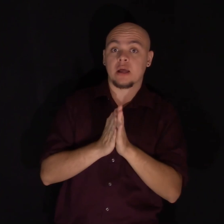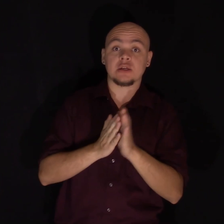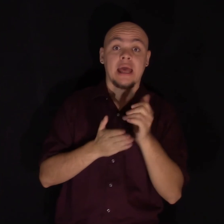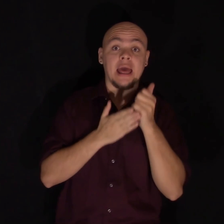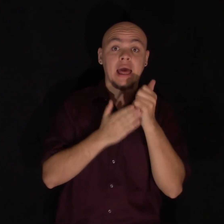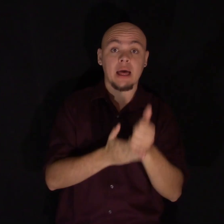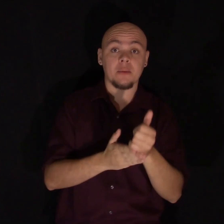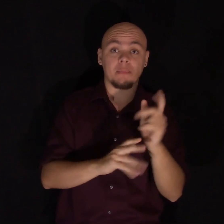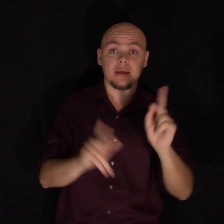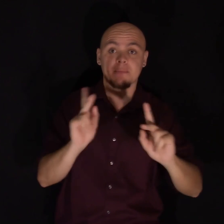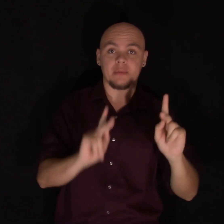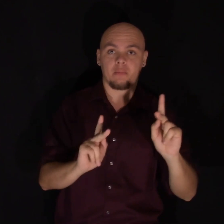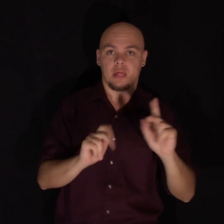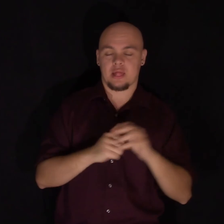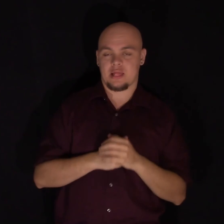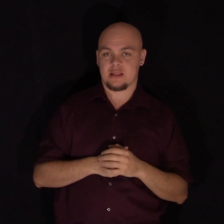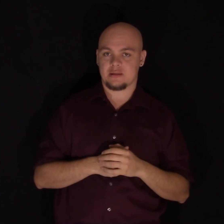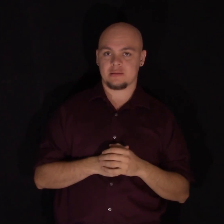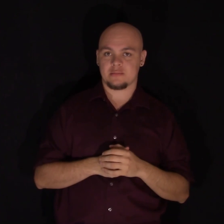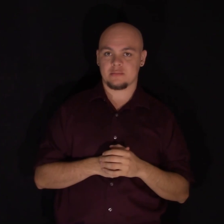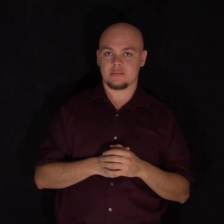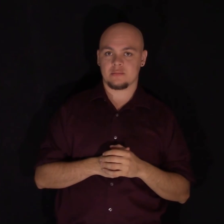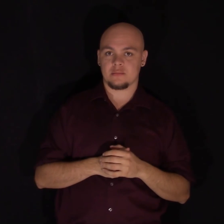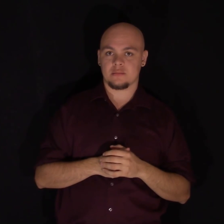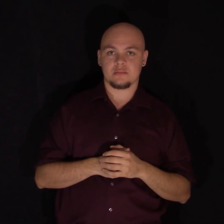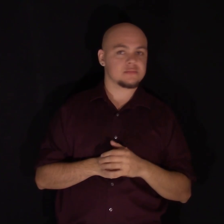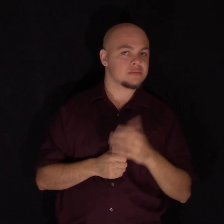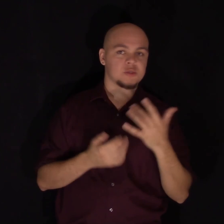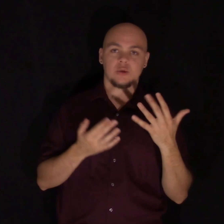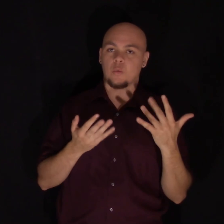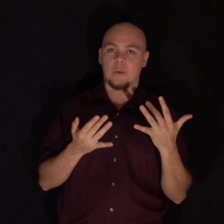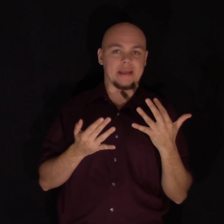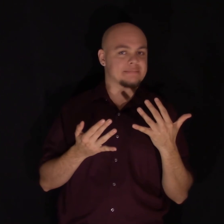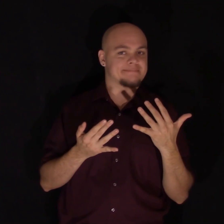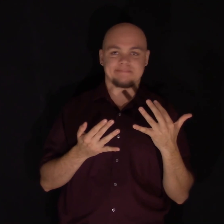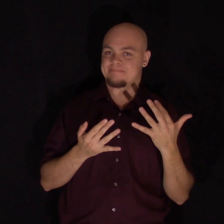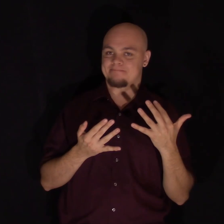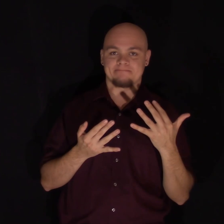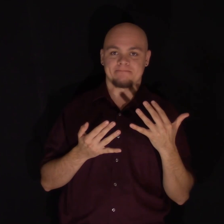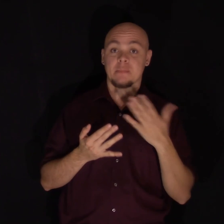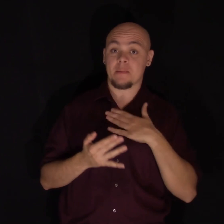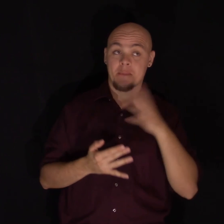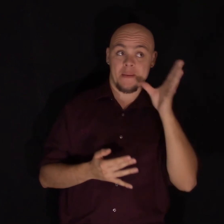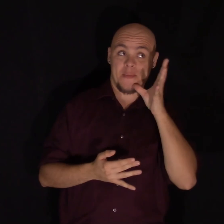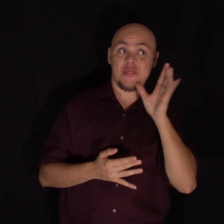other people? So don't wait. Listen to my mother.